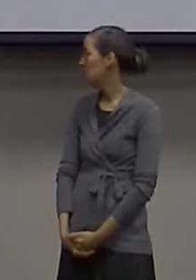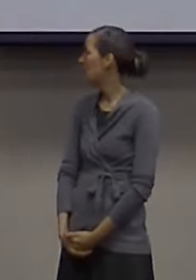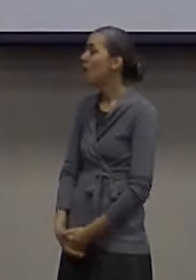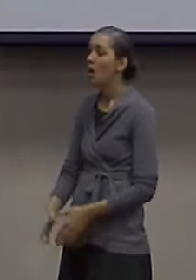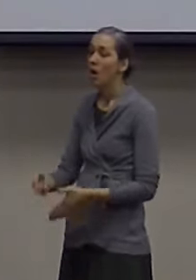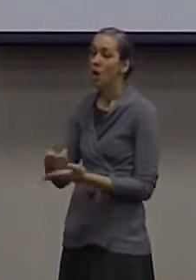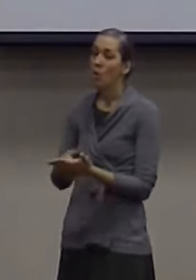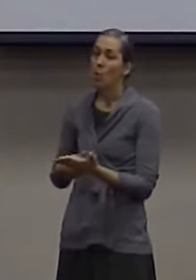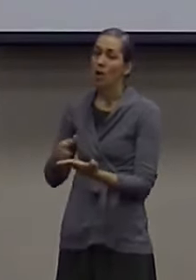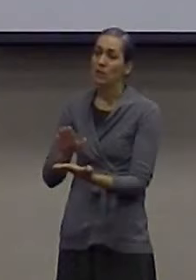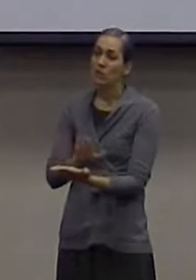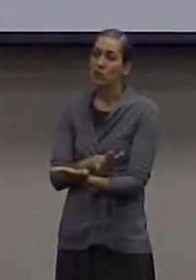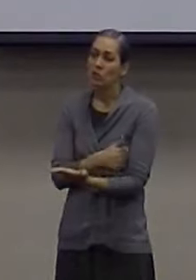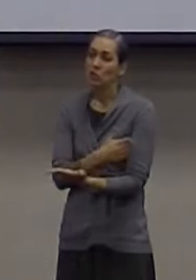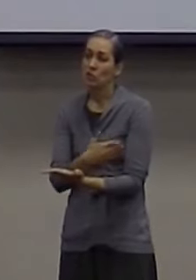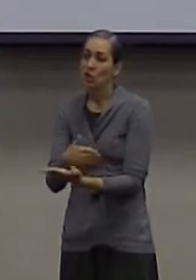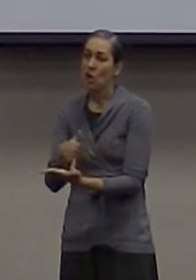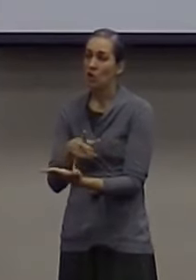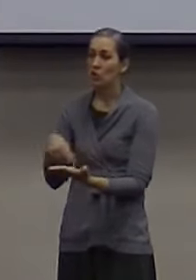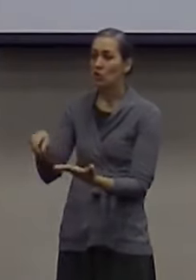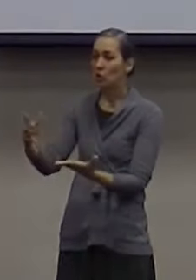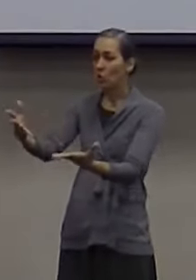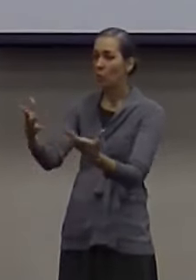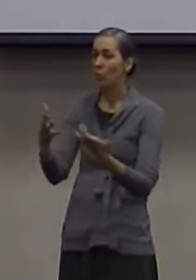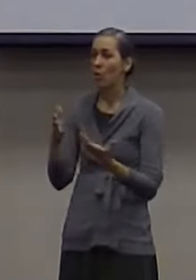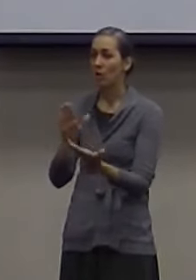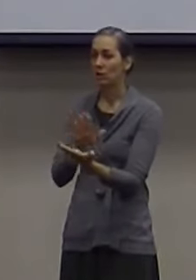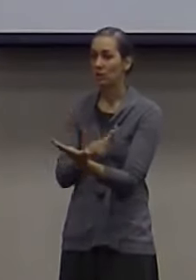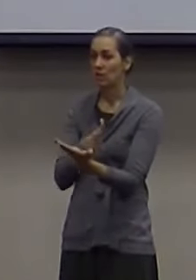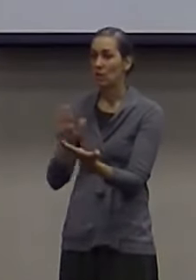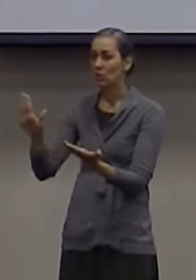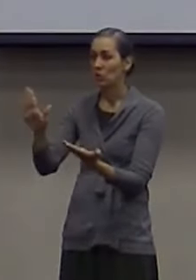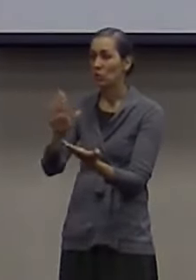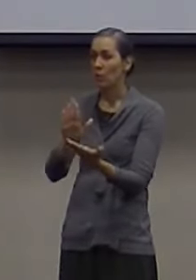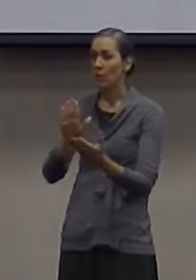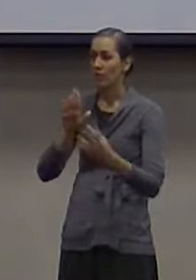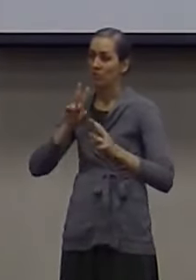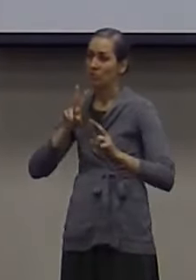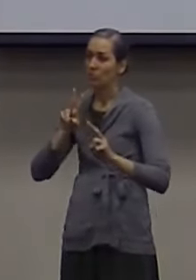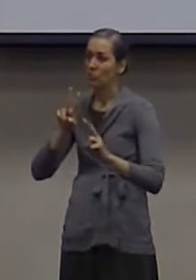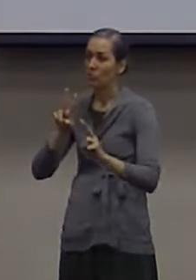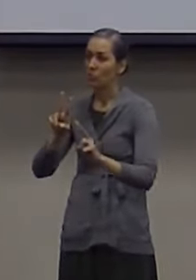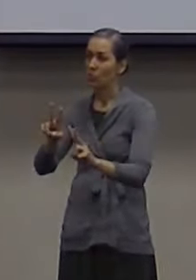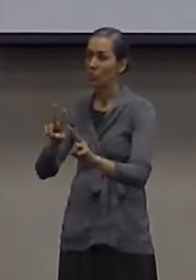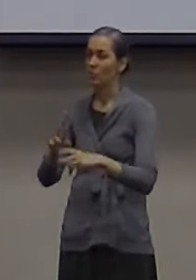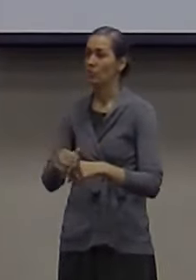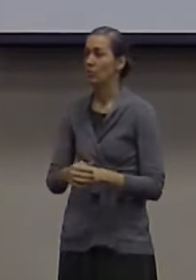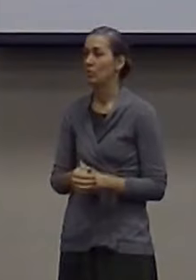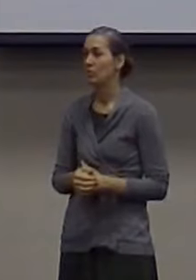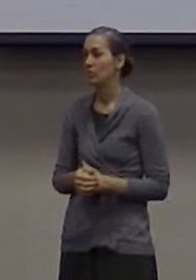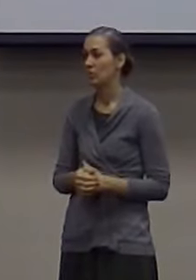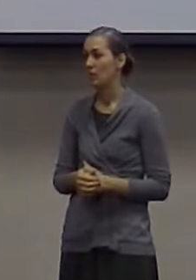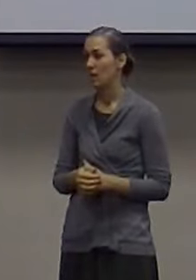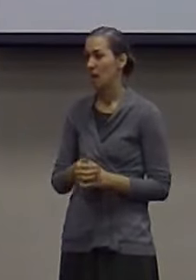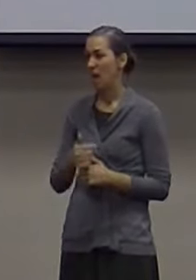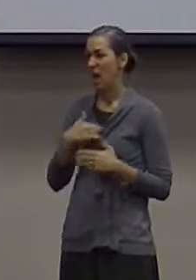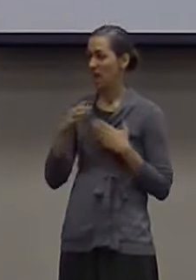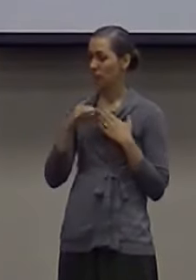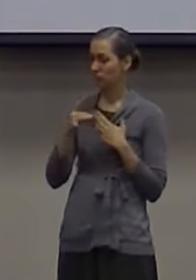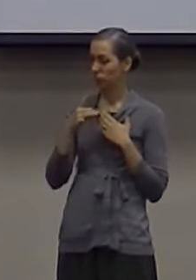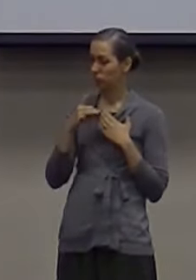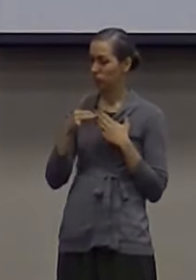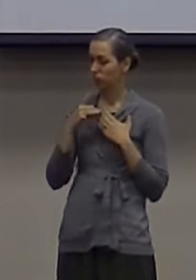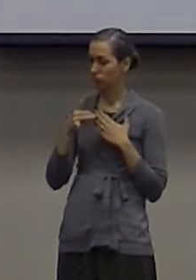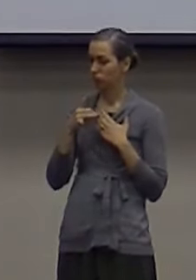What song would you want sung at your funeral? I lead singing at lots of funerals,